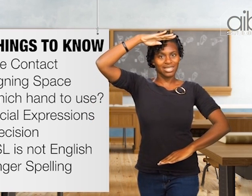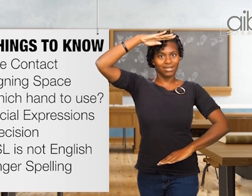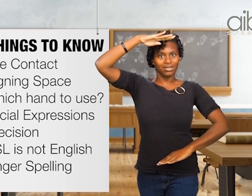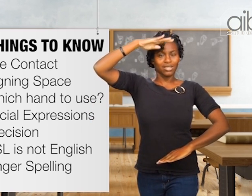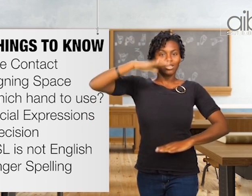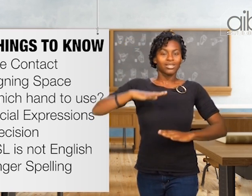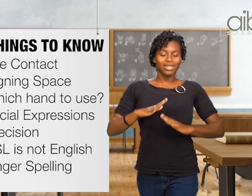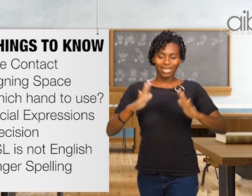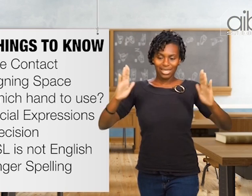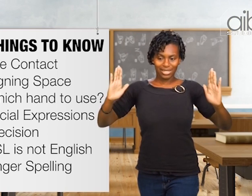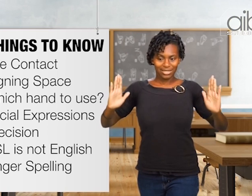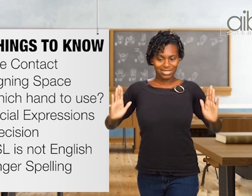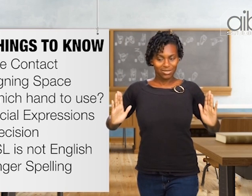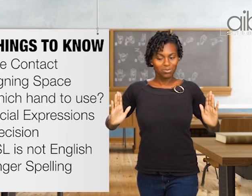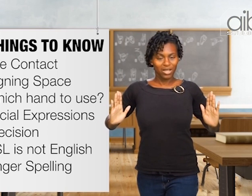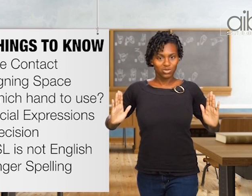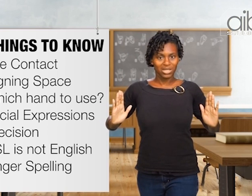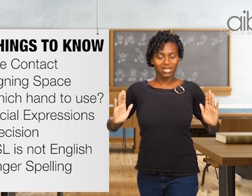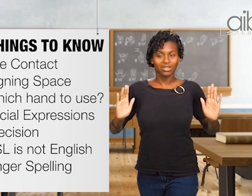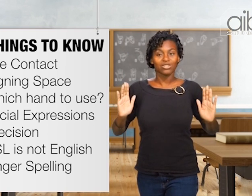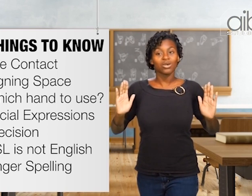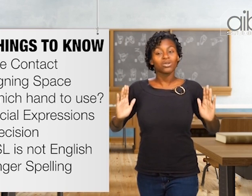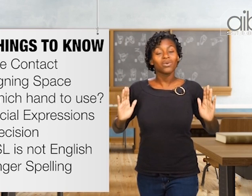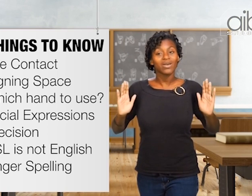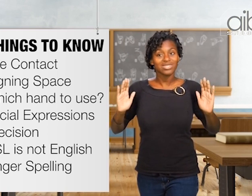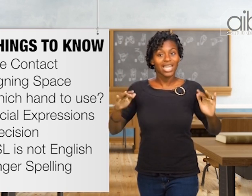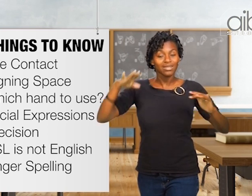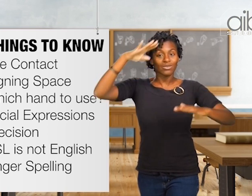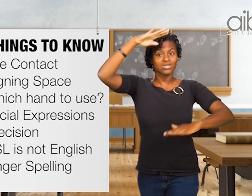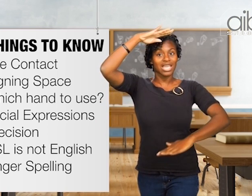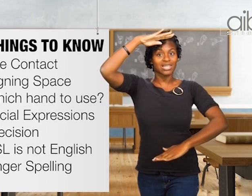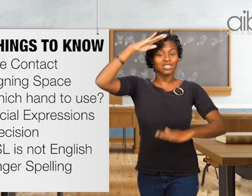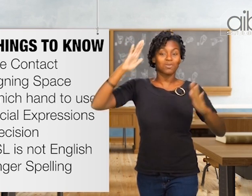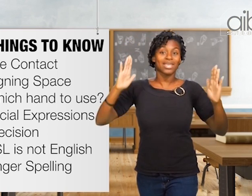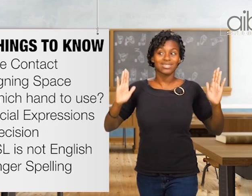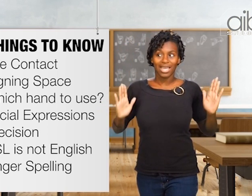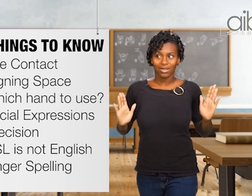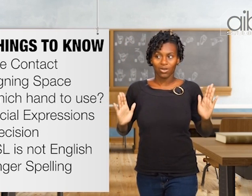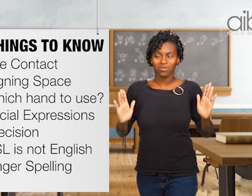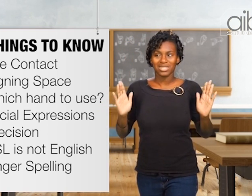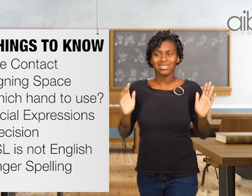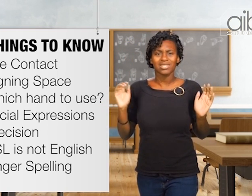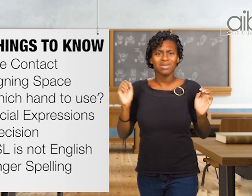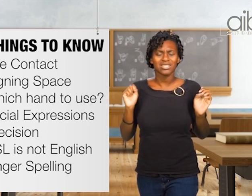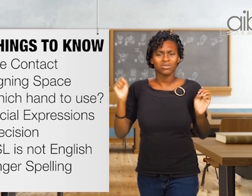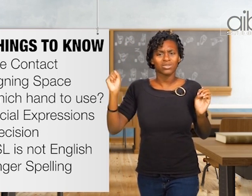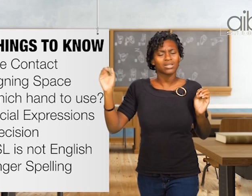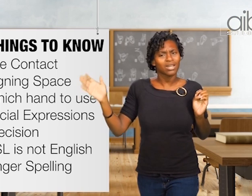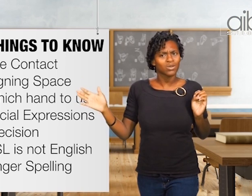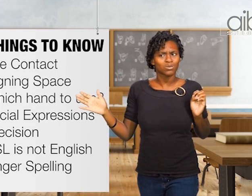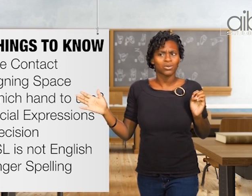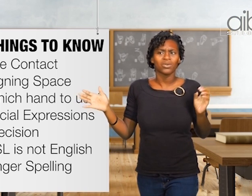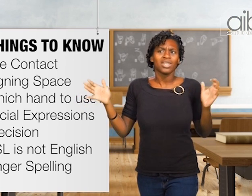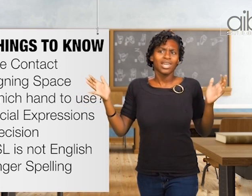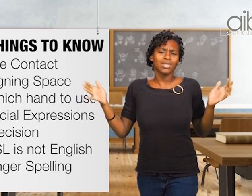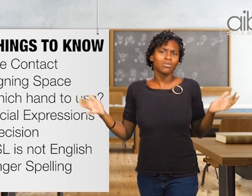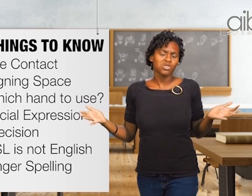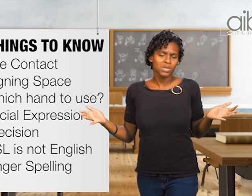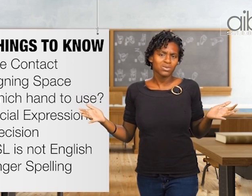here. And then this little box right here. You don't go outside of your signing space at all because then it makes it really uncomfortable and then most people